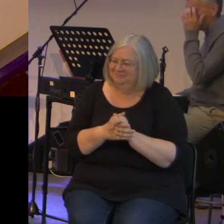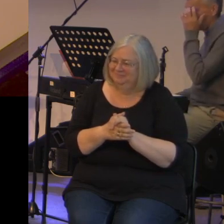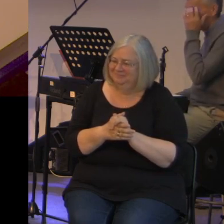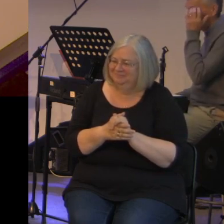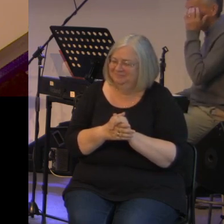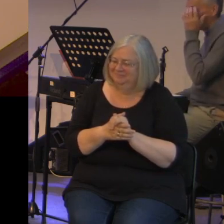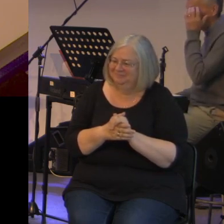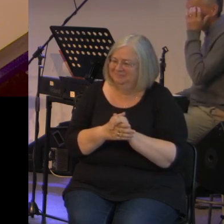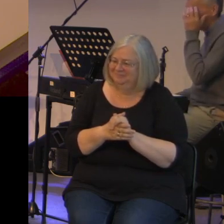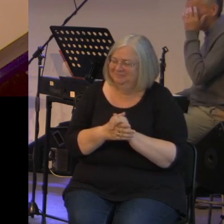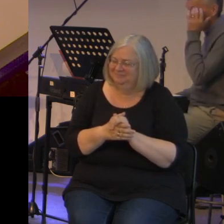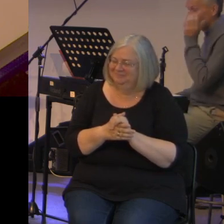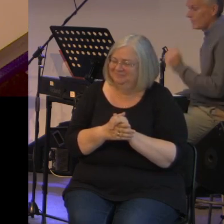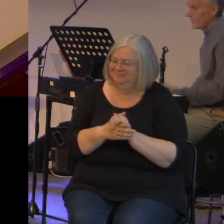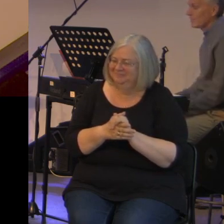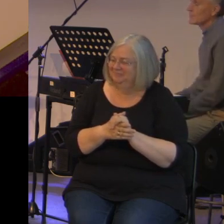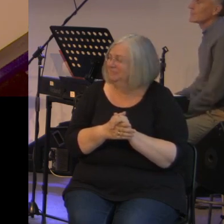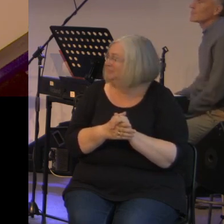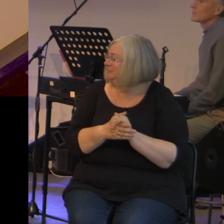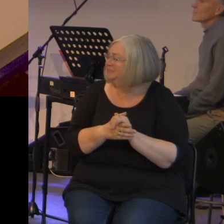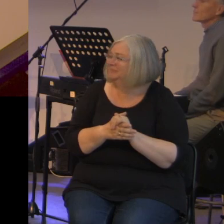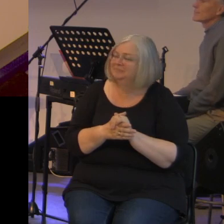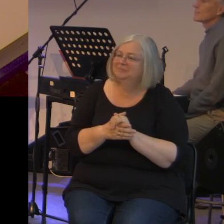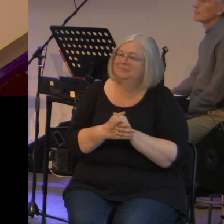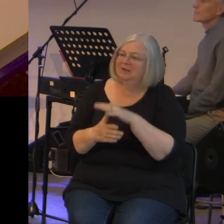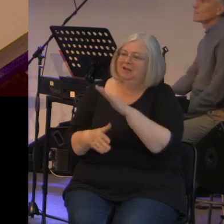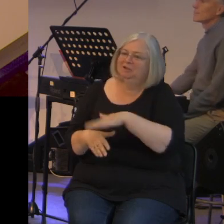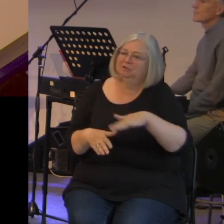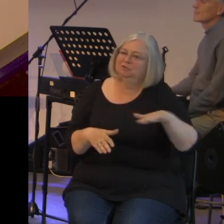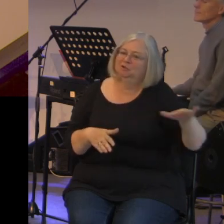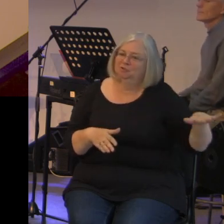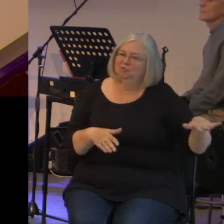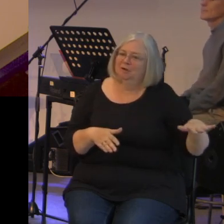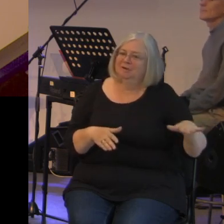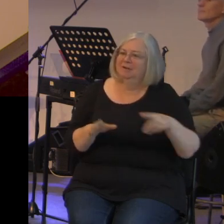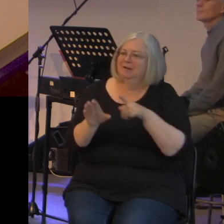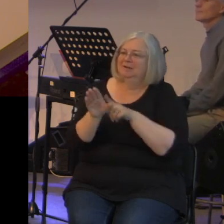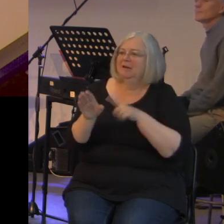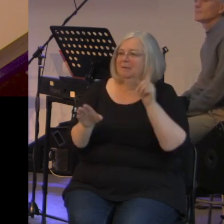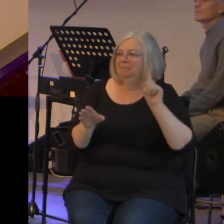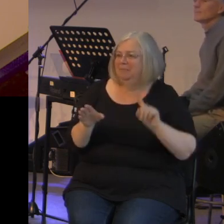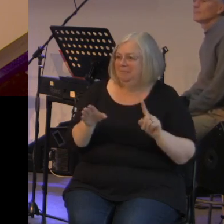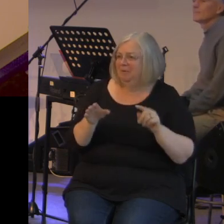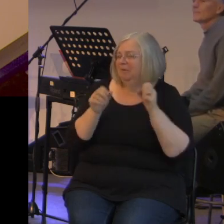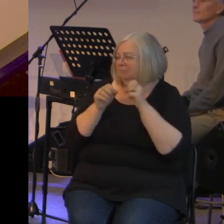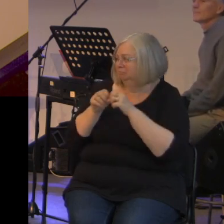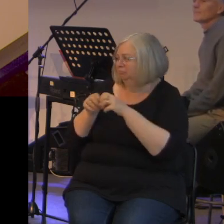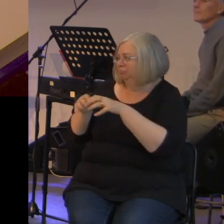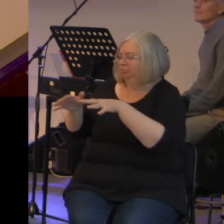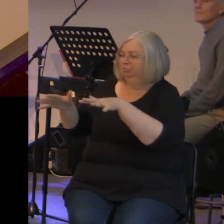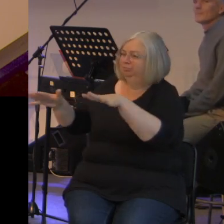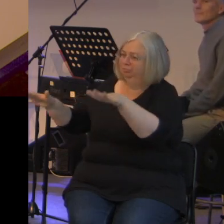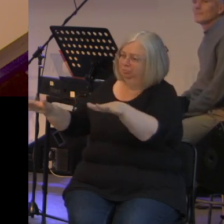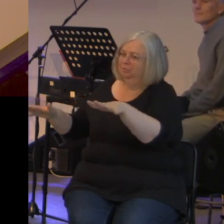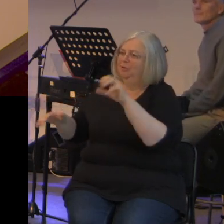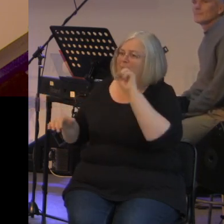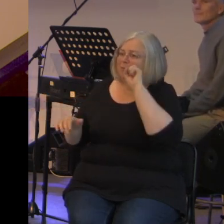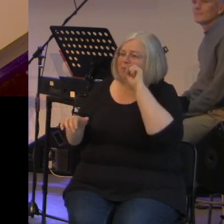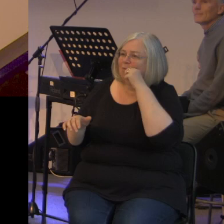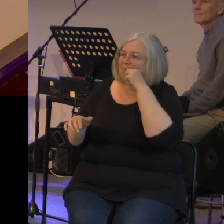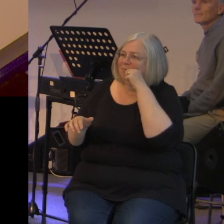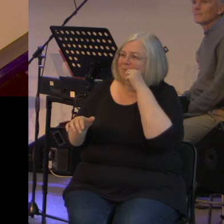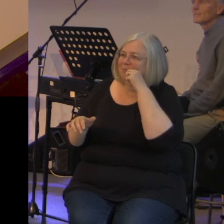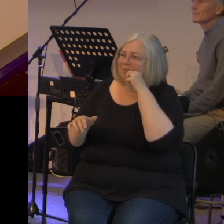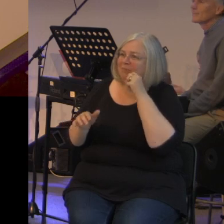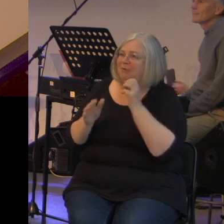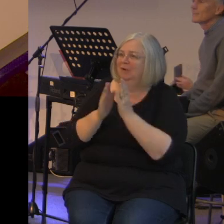mobile. That's fantastic. Right, the children and young people are going to head to their groups right now, and we pray